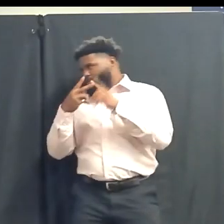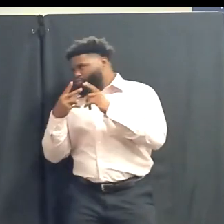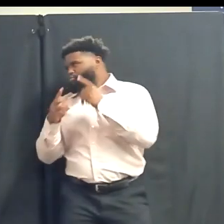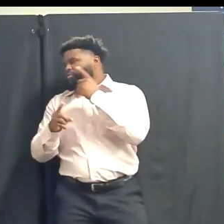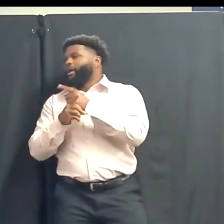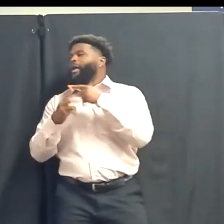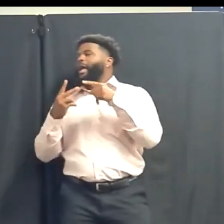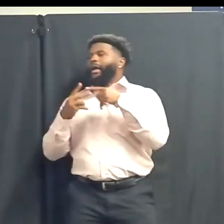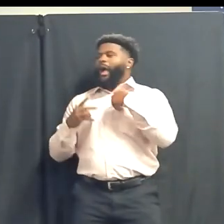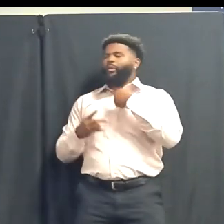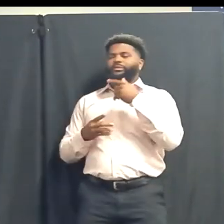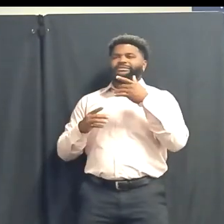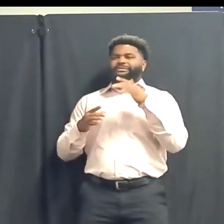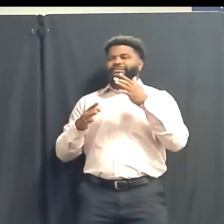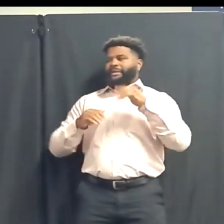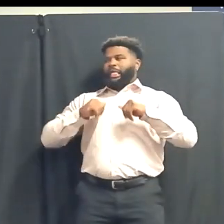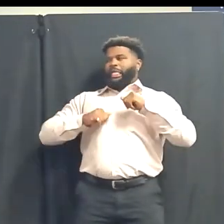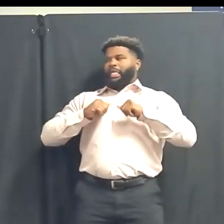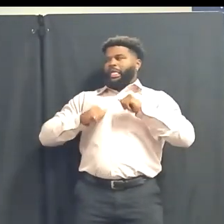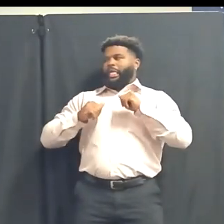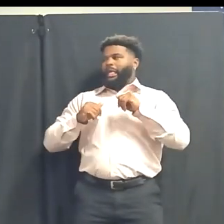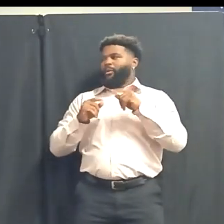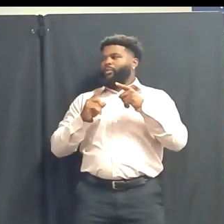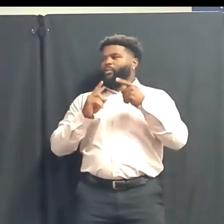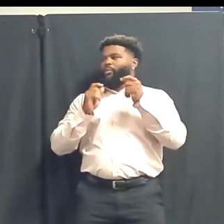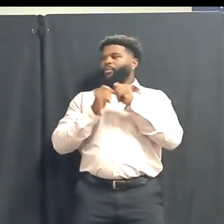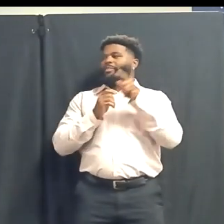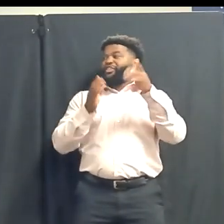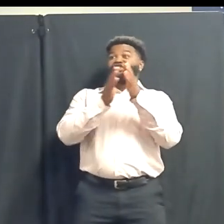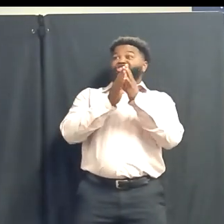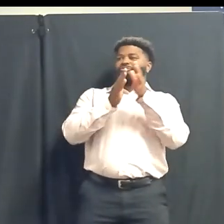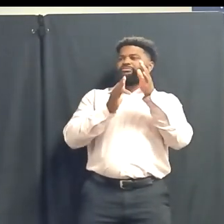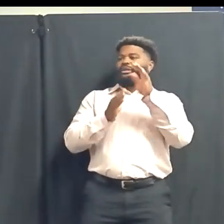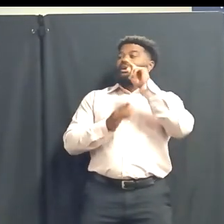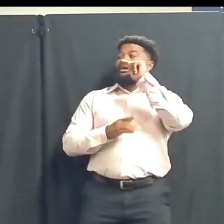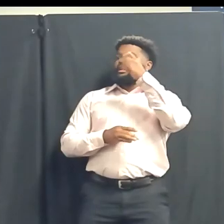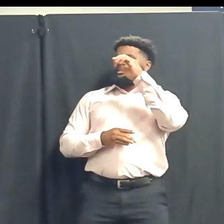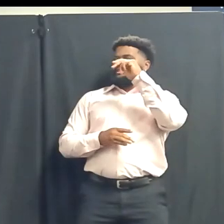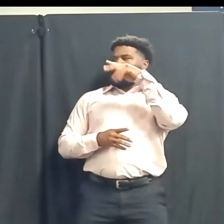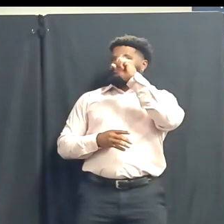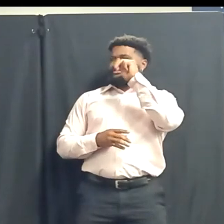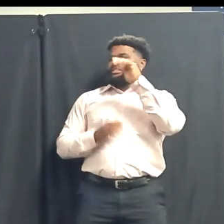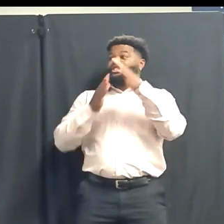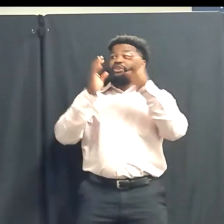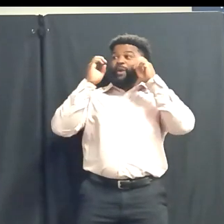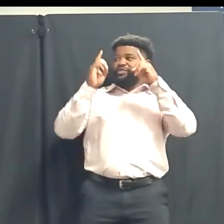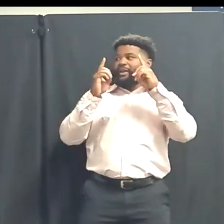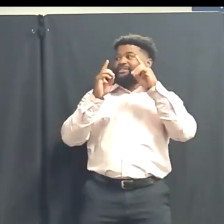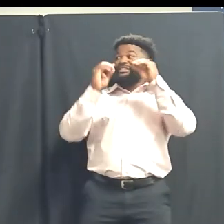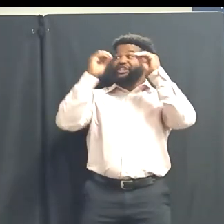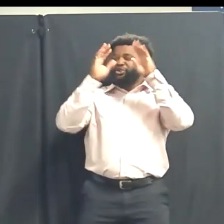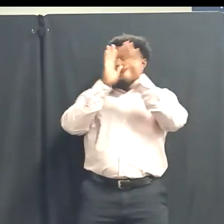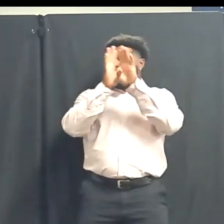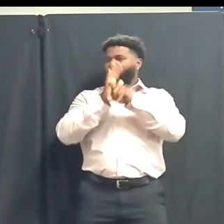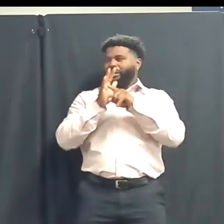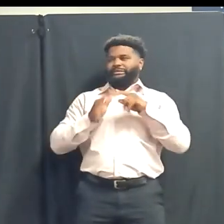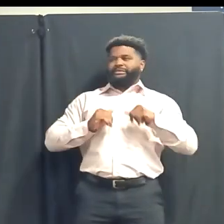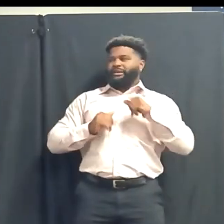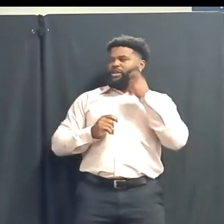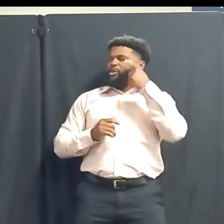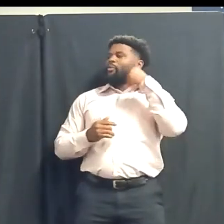I was a little concerned, him being a general education teacher background. When we said we had,